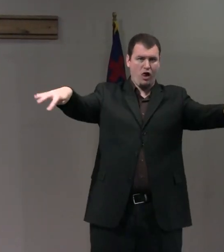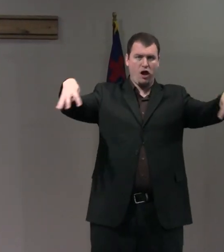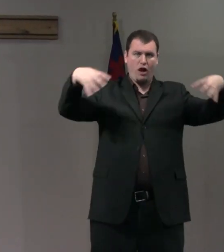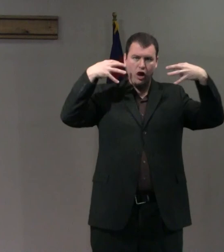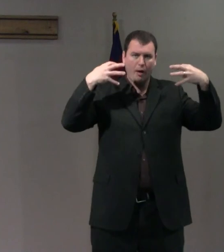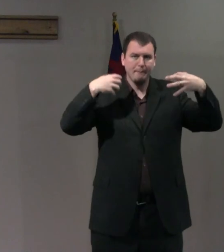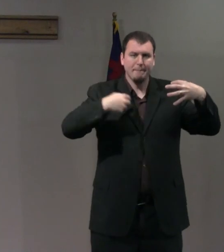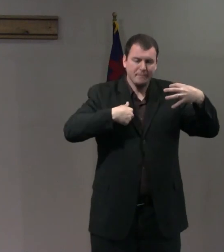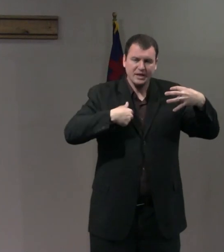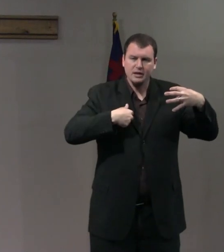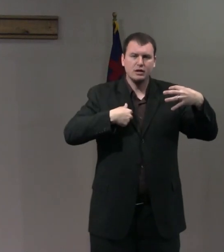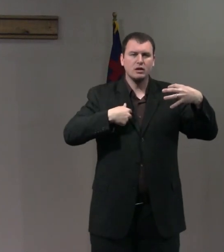You want people